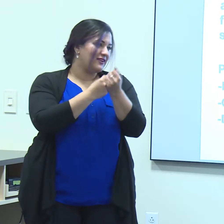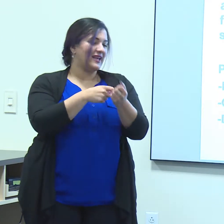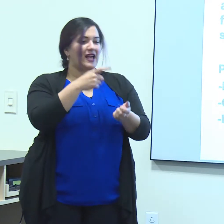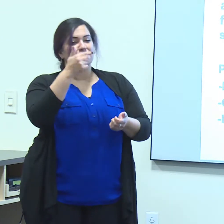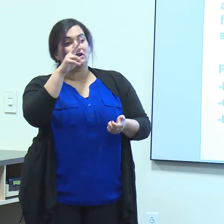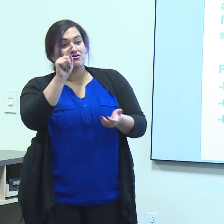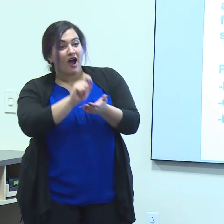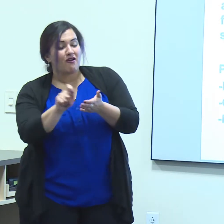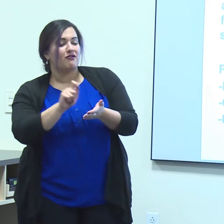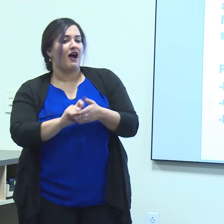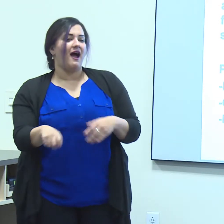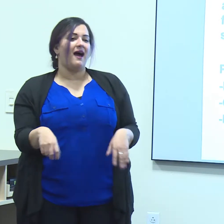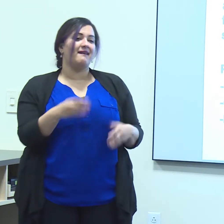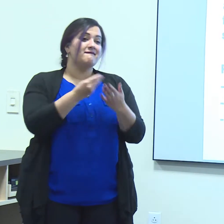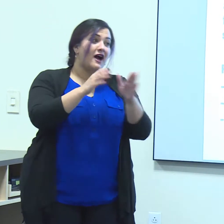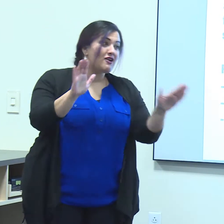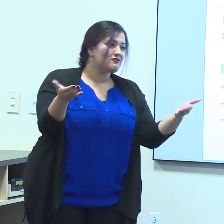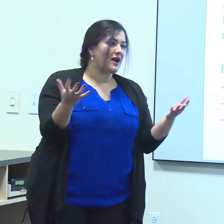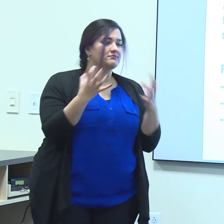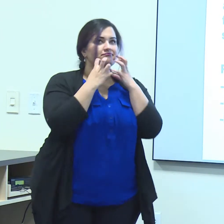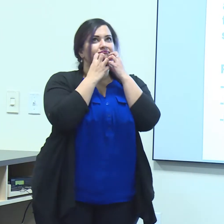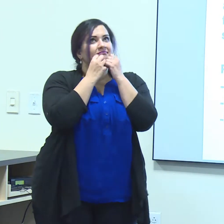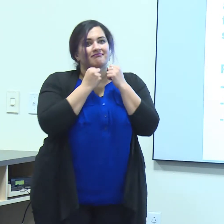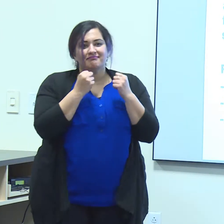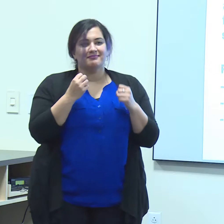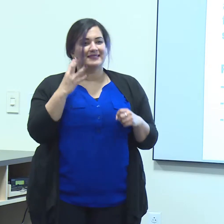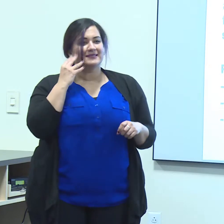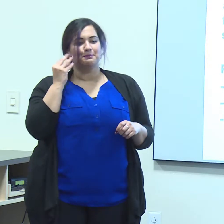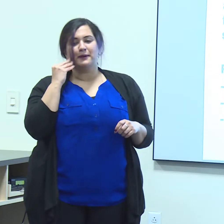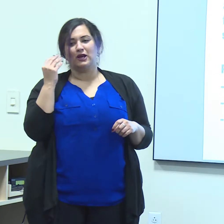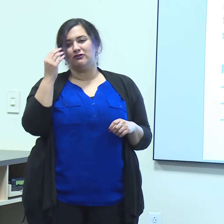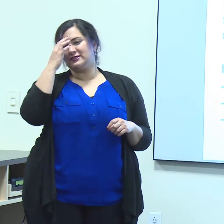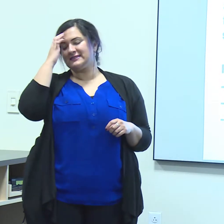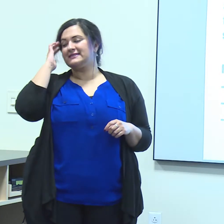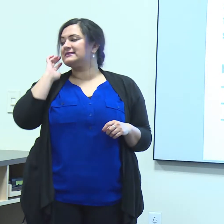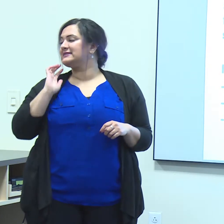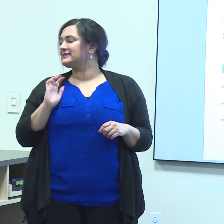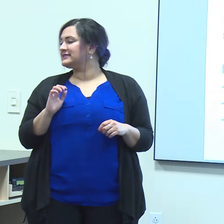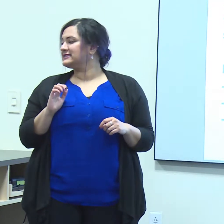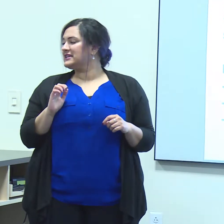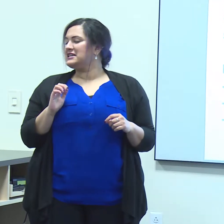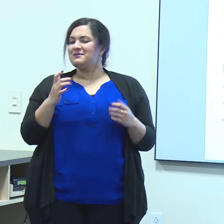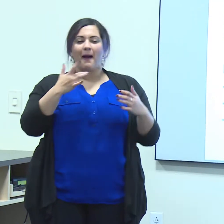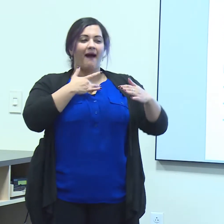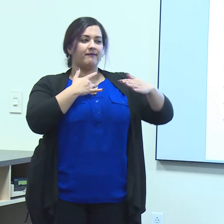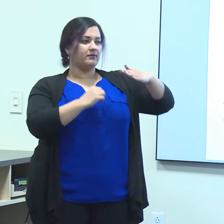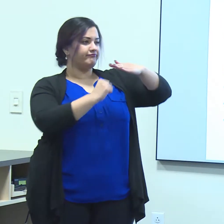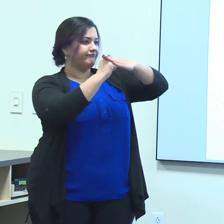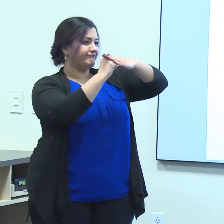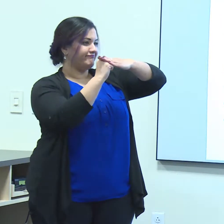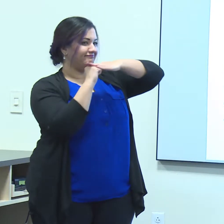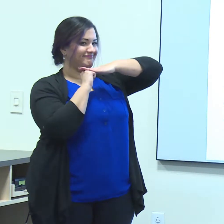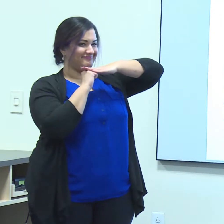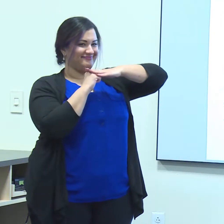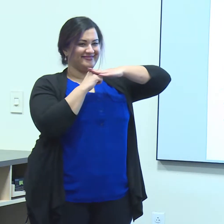7 years, doing administrative work and grant writing and many things. I feel like I'm hitting that